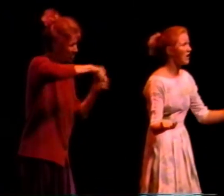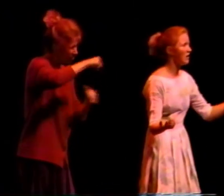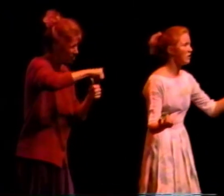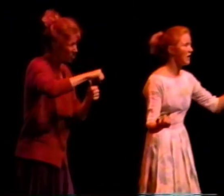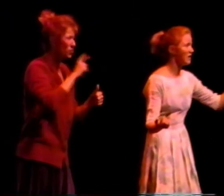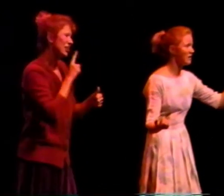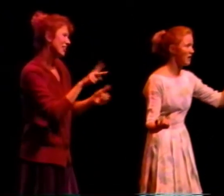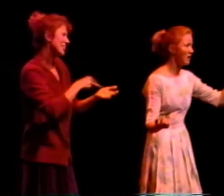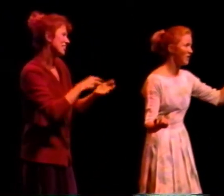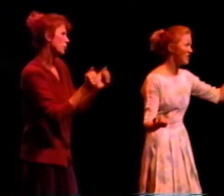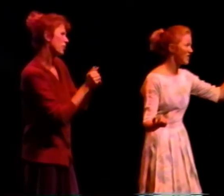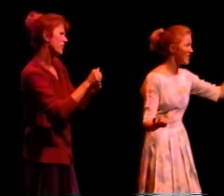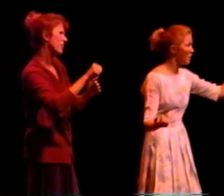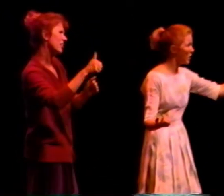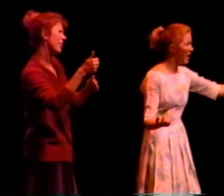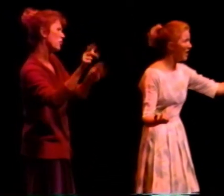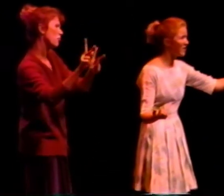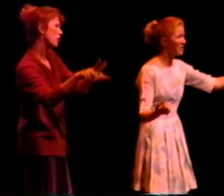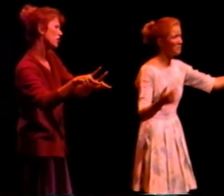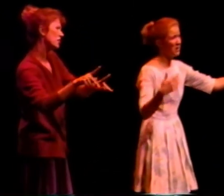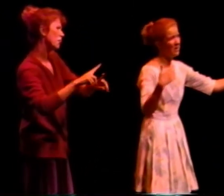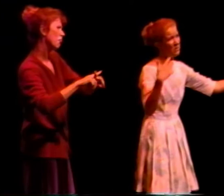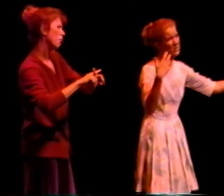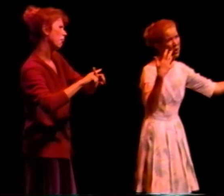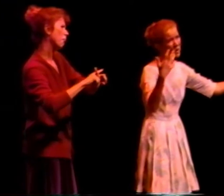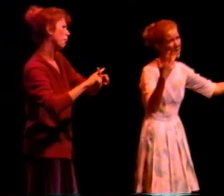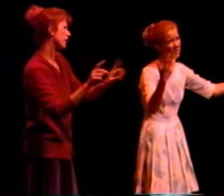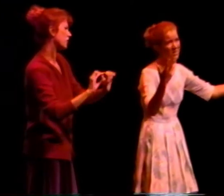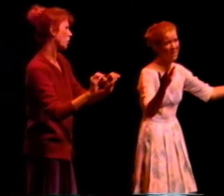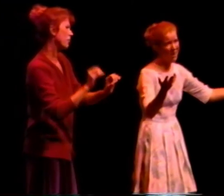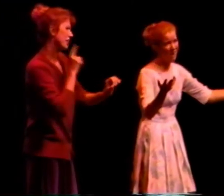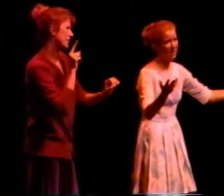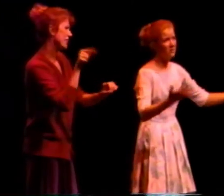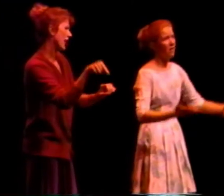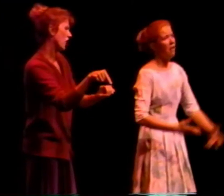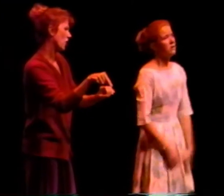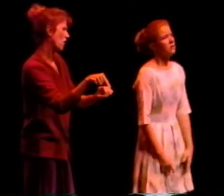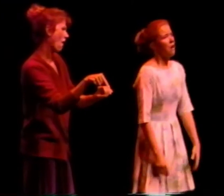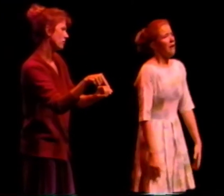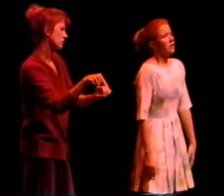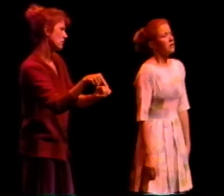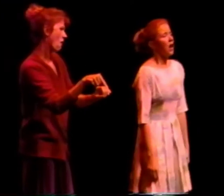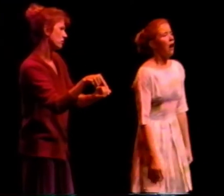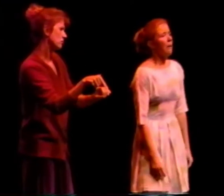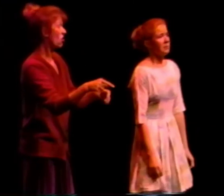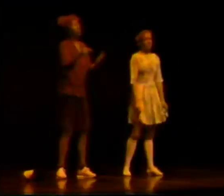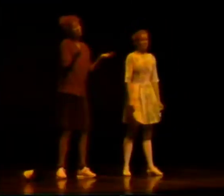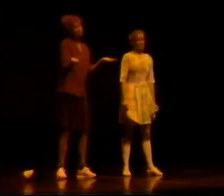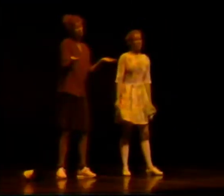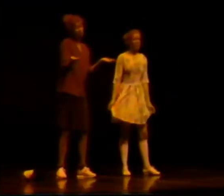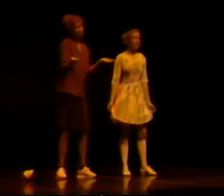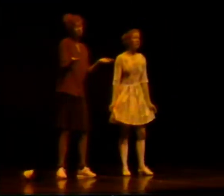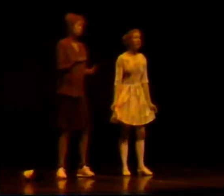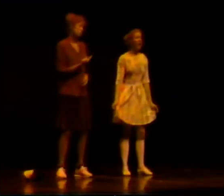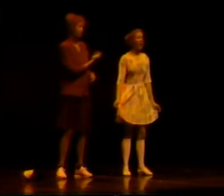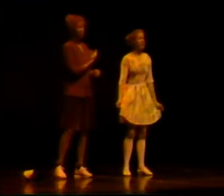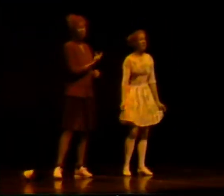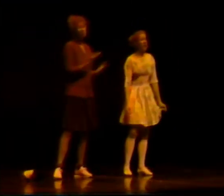they were dancing with someone else, but there was no one else there. So Tim and I decided to